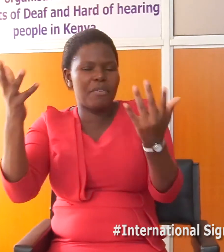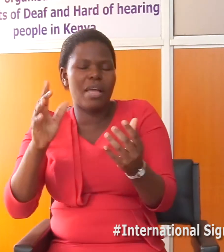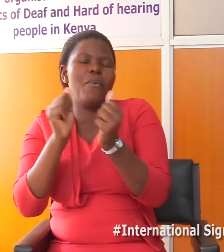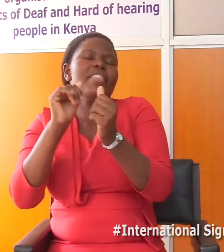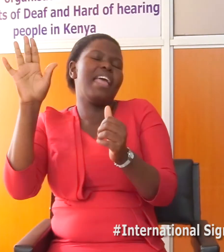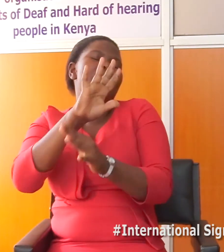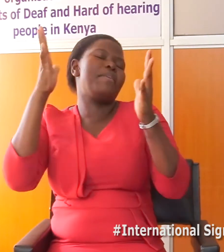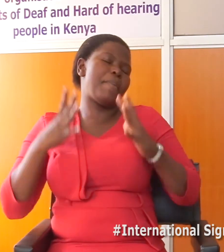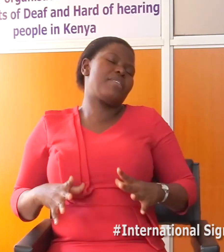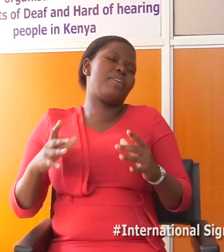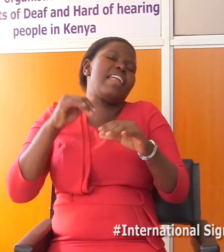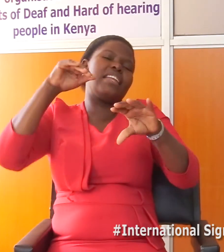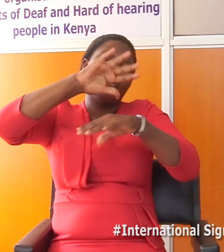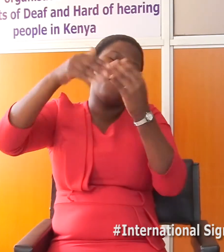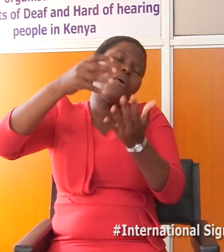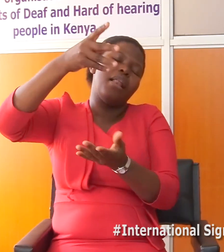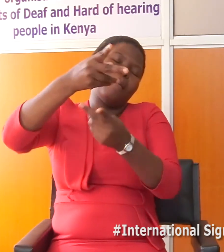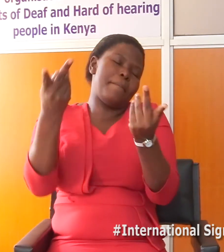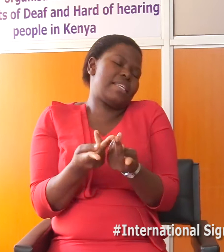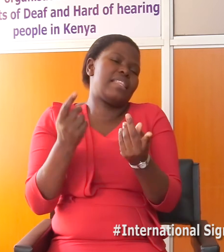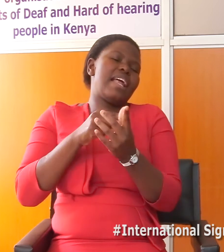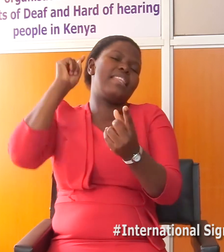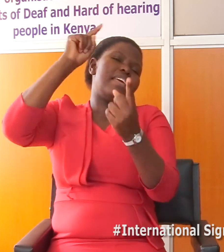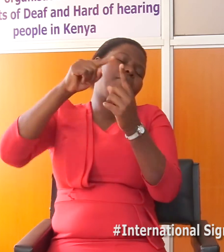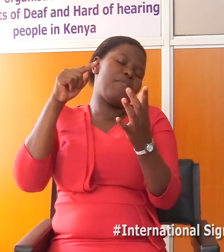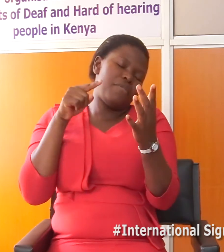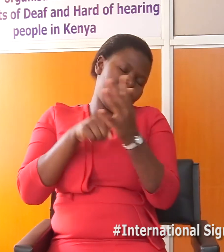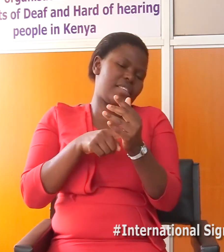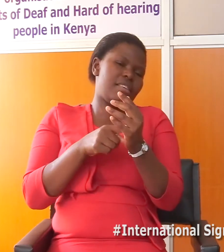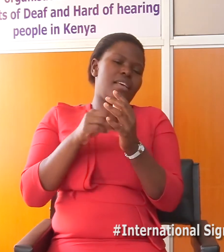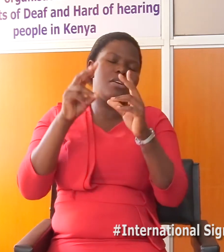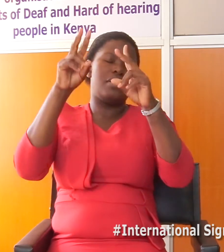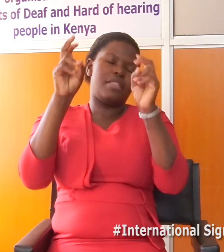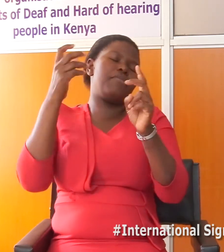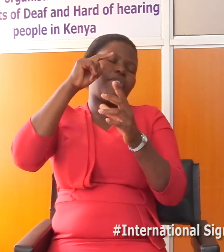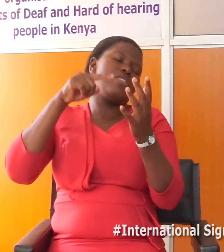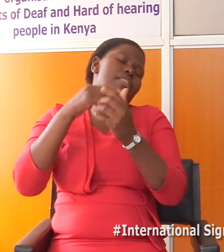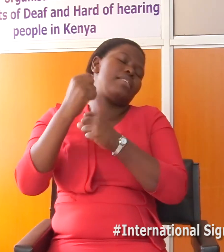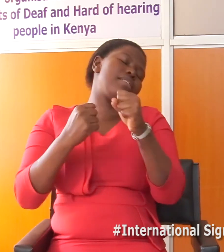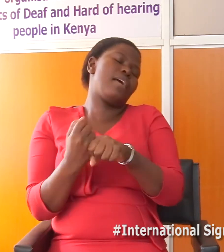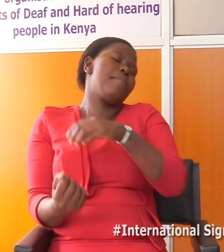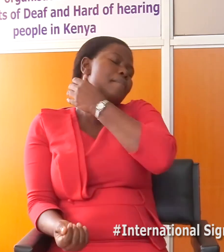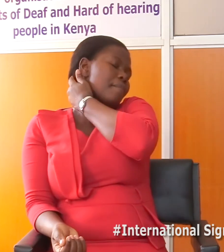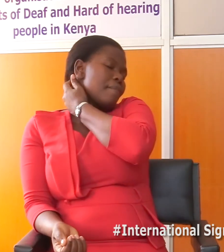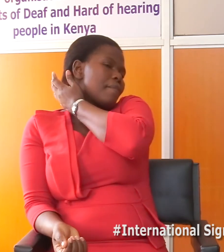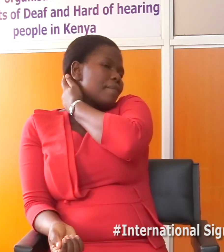sign language only will allow me also to be with you in that community. So that is the aim of the theme that we have this year. For